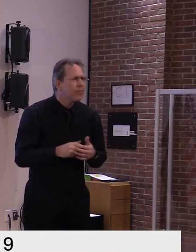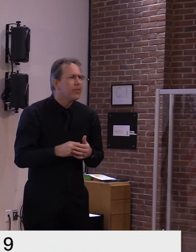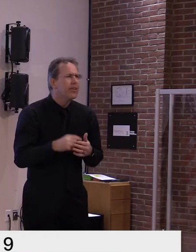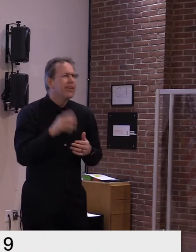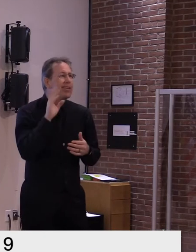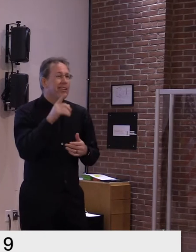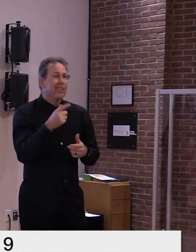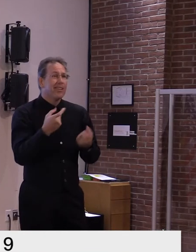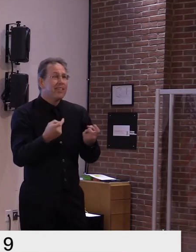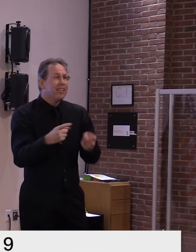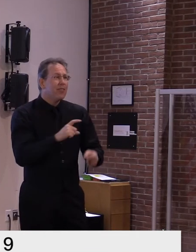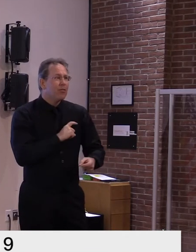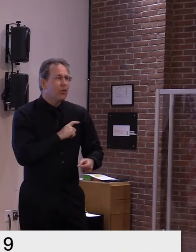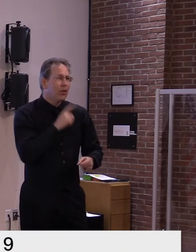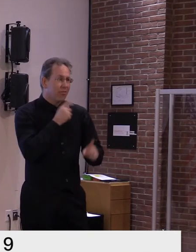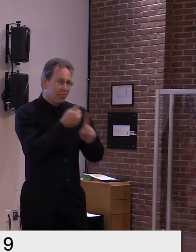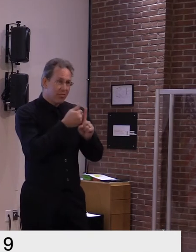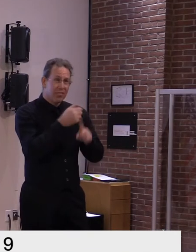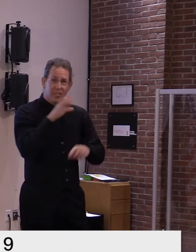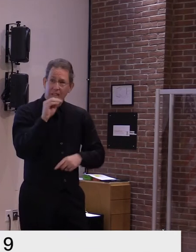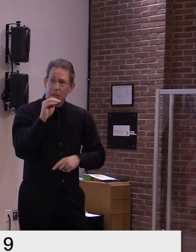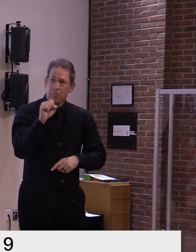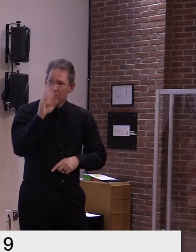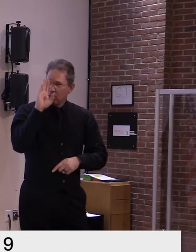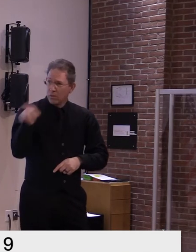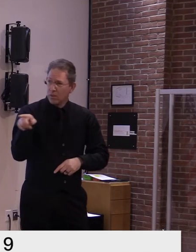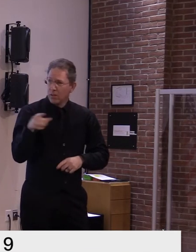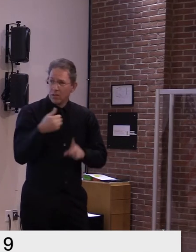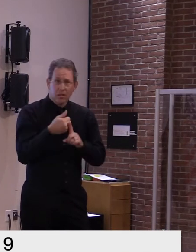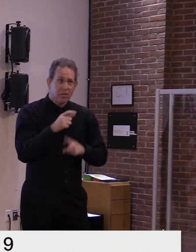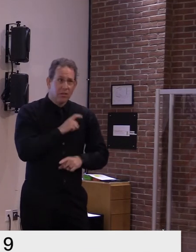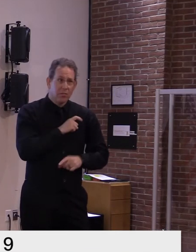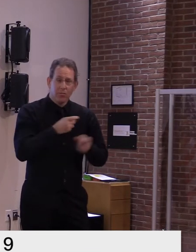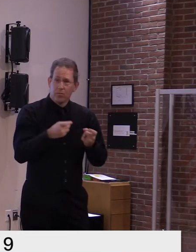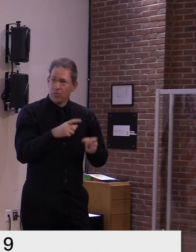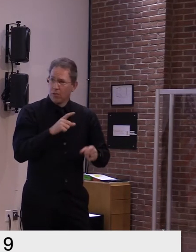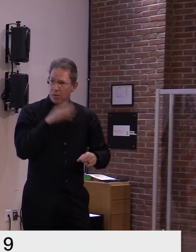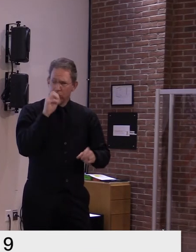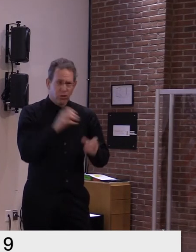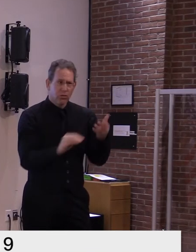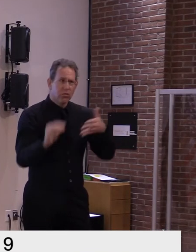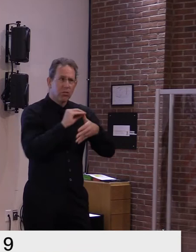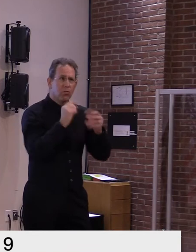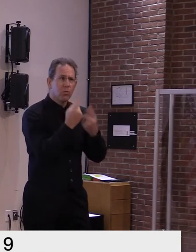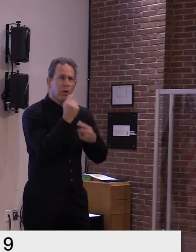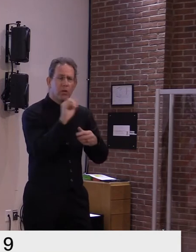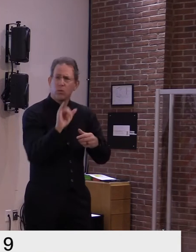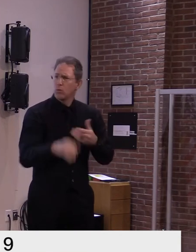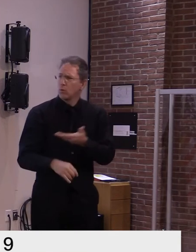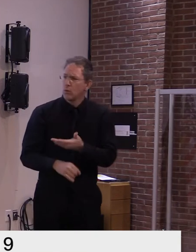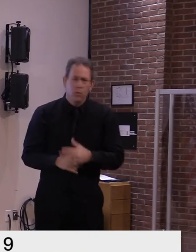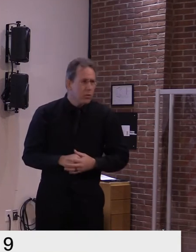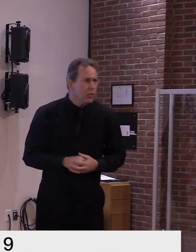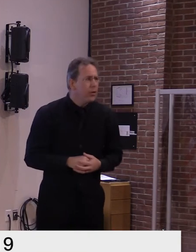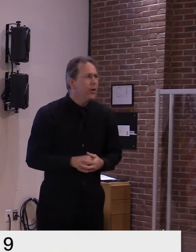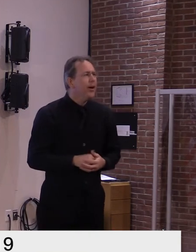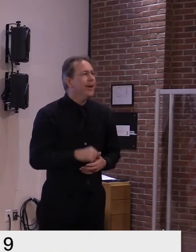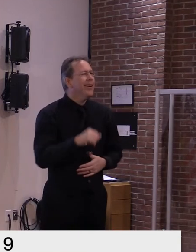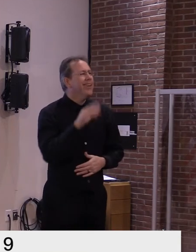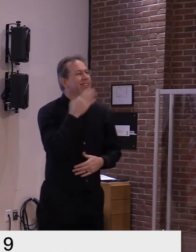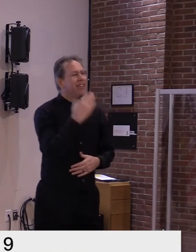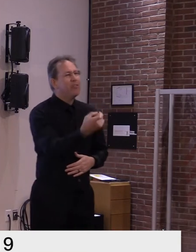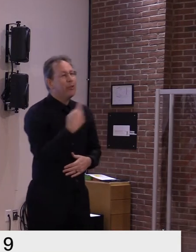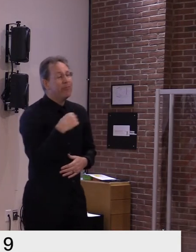responders. Thank you for the question, because I didn't conclude anything other than they are first responders. Many